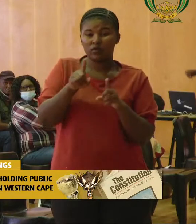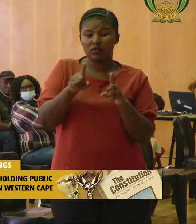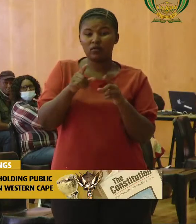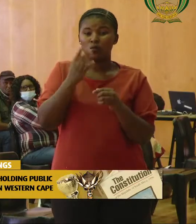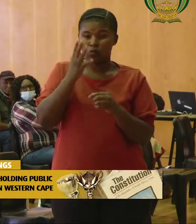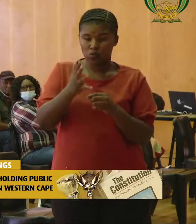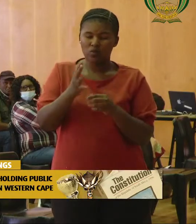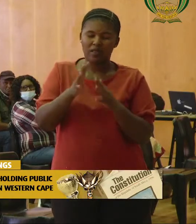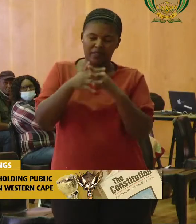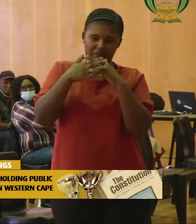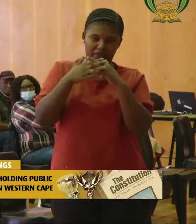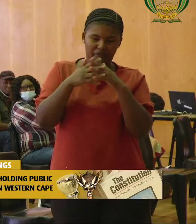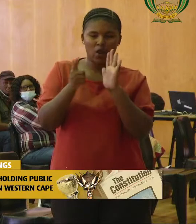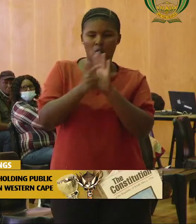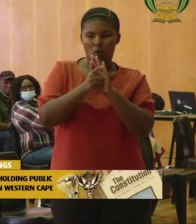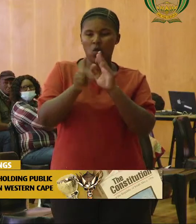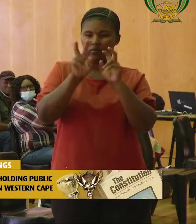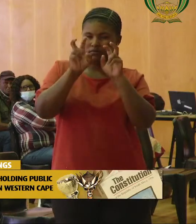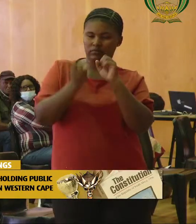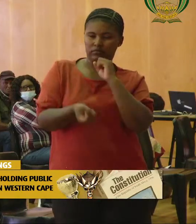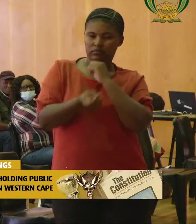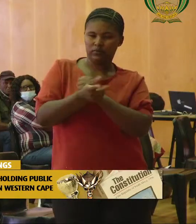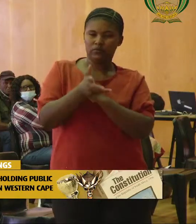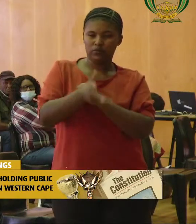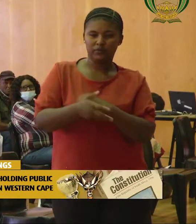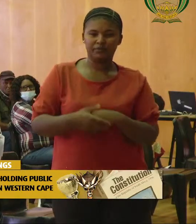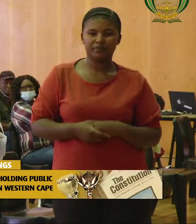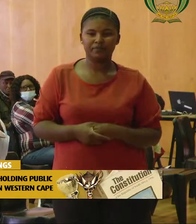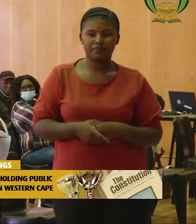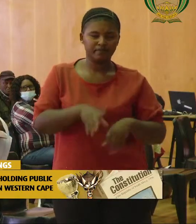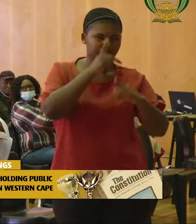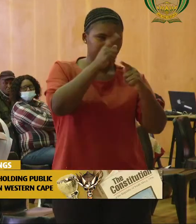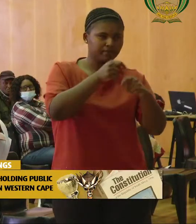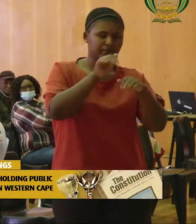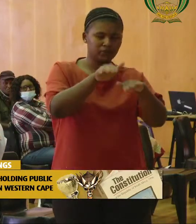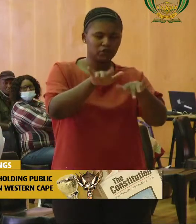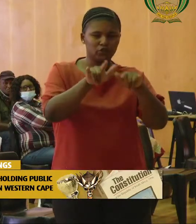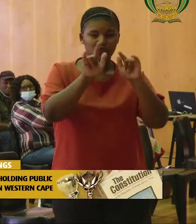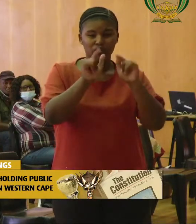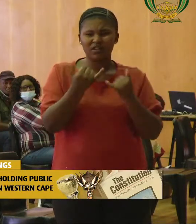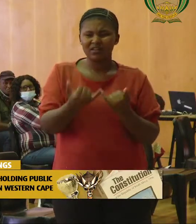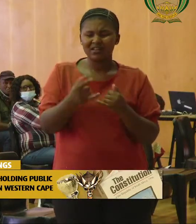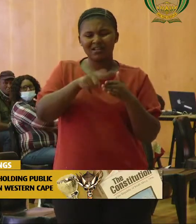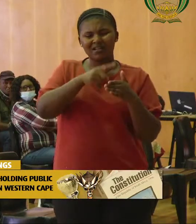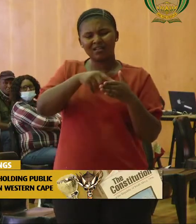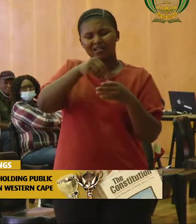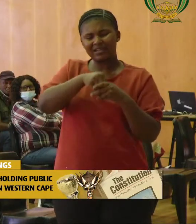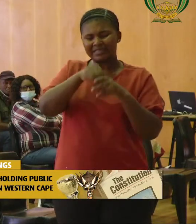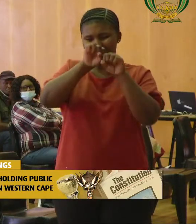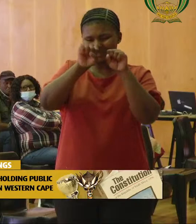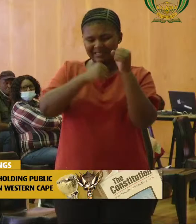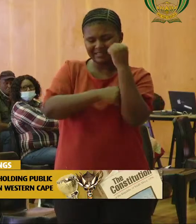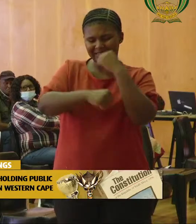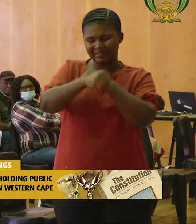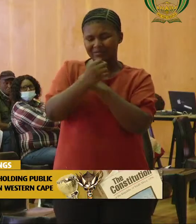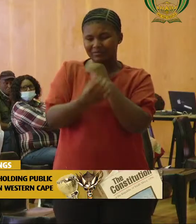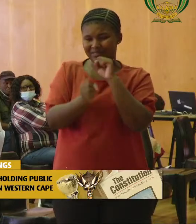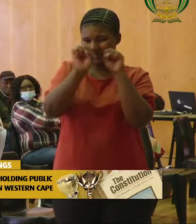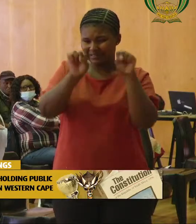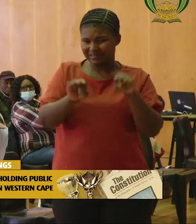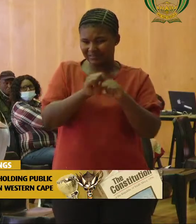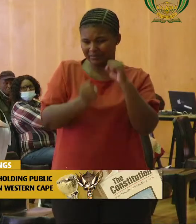see further legal action. Honourable Chairperson, the current electoral system is hinged on a political party